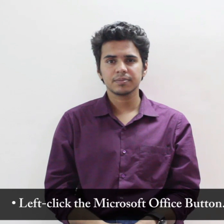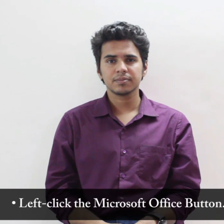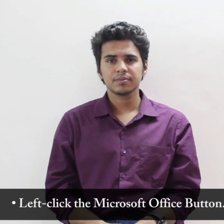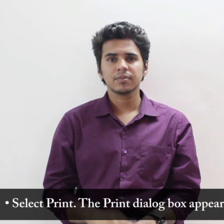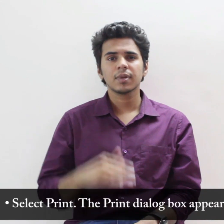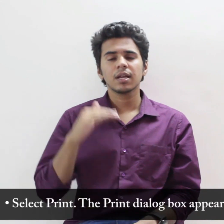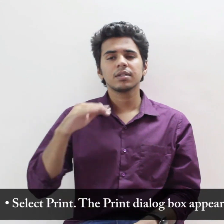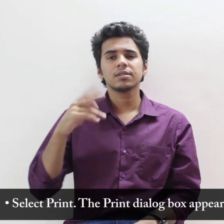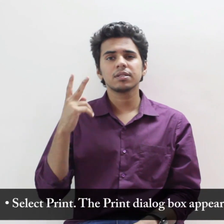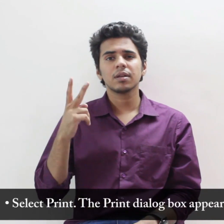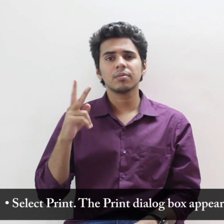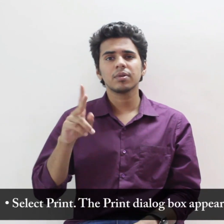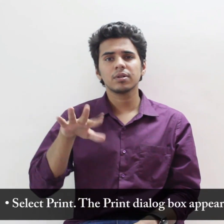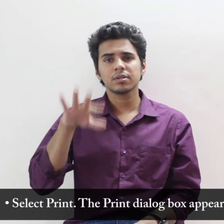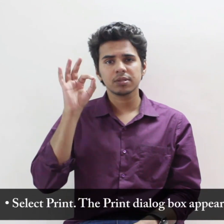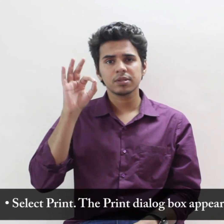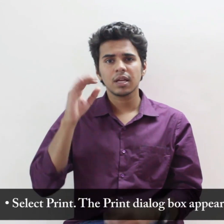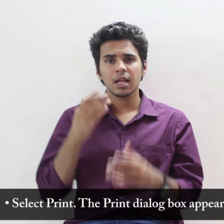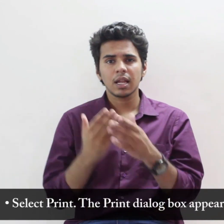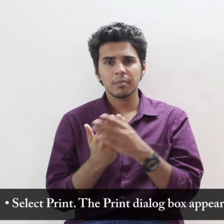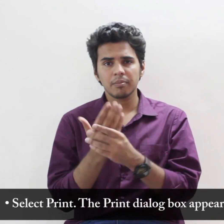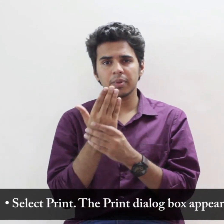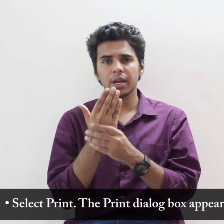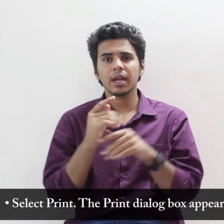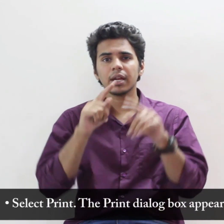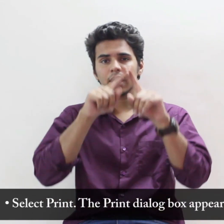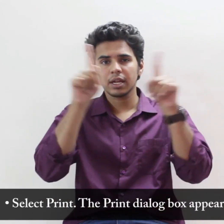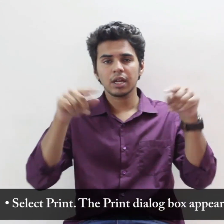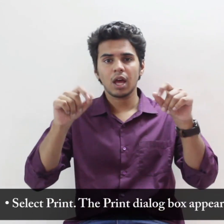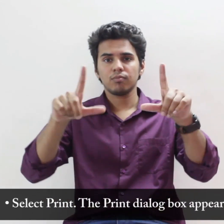Select Print. The Print dialog box appears.